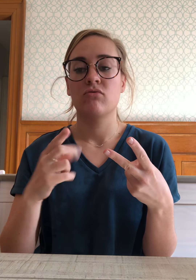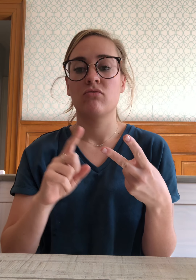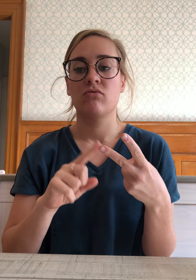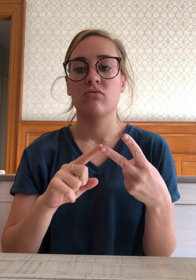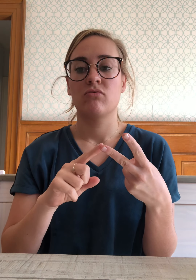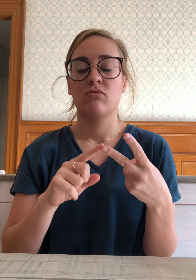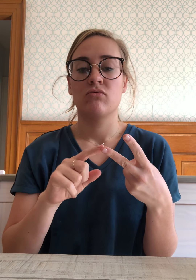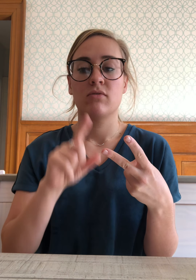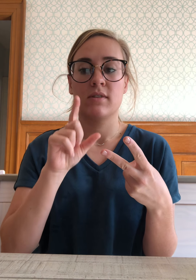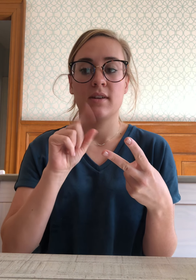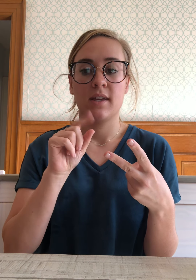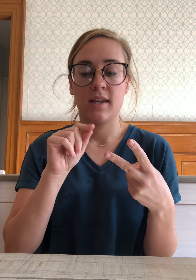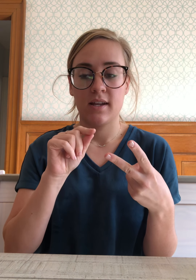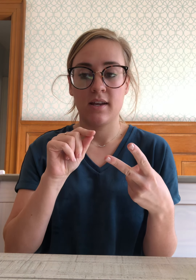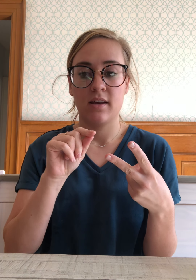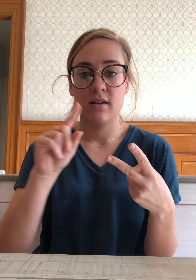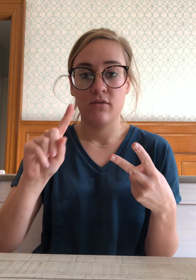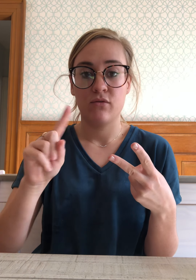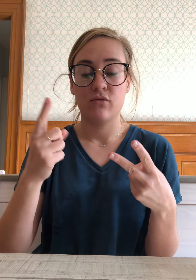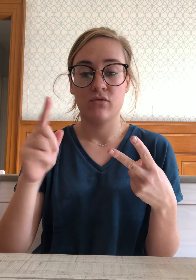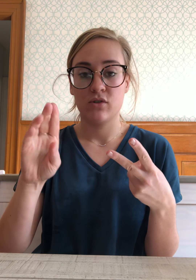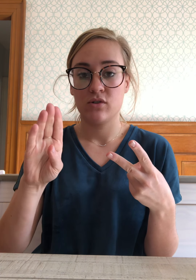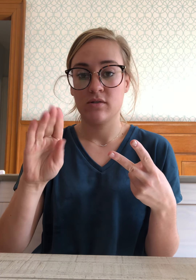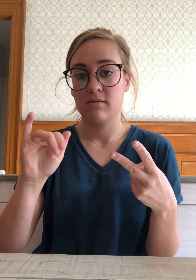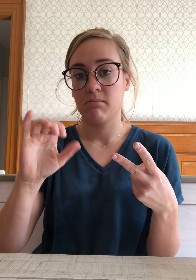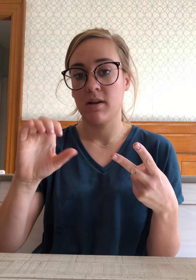canine, then first bicuspid, then second bicuspid.